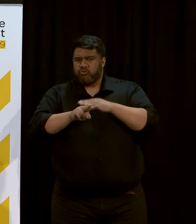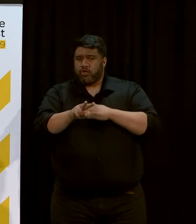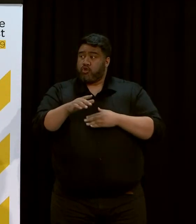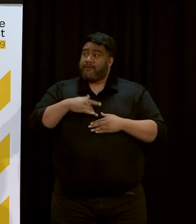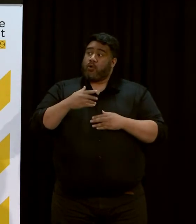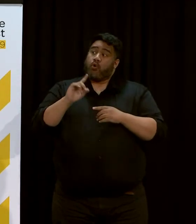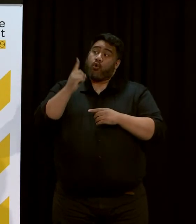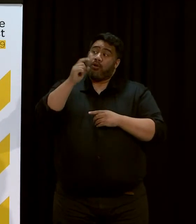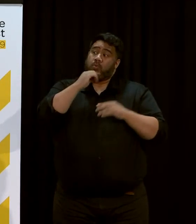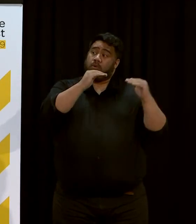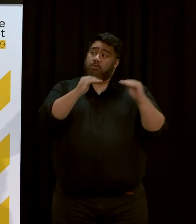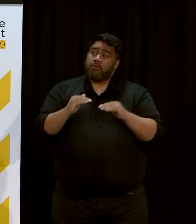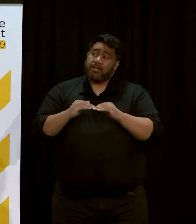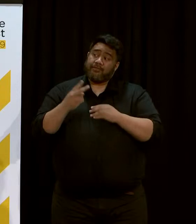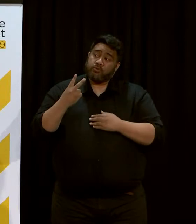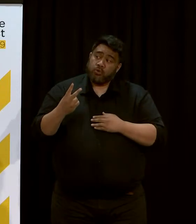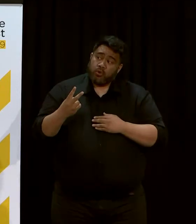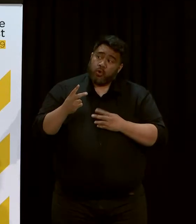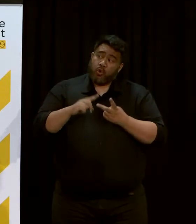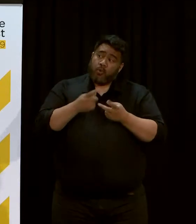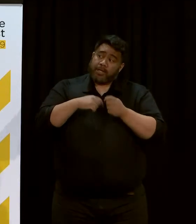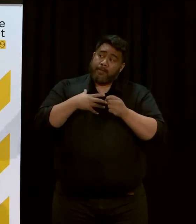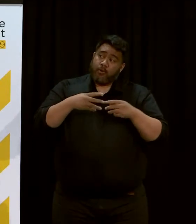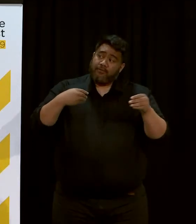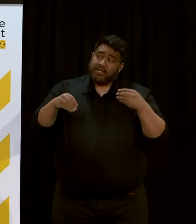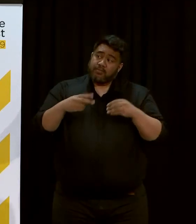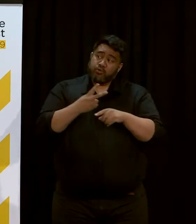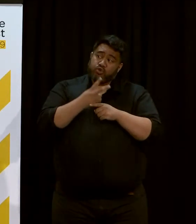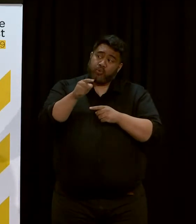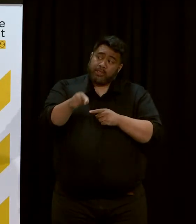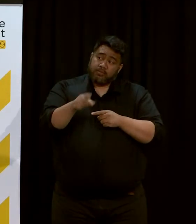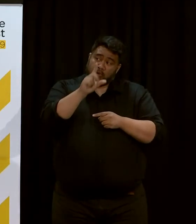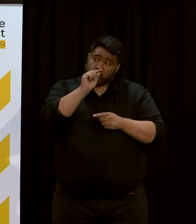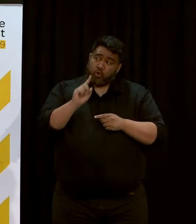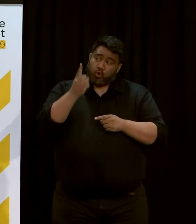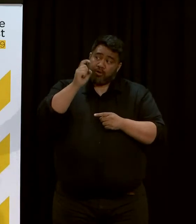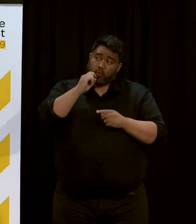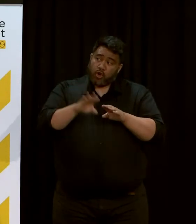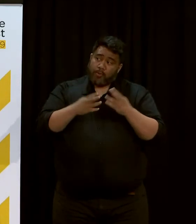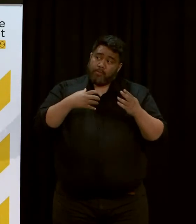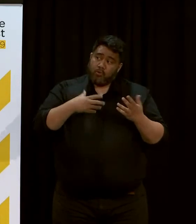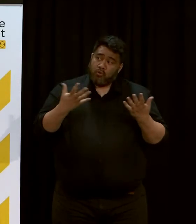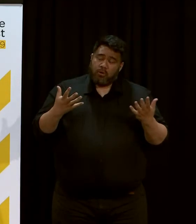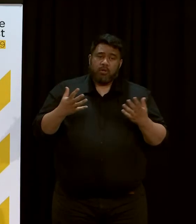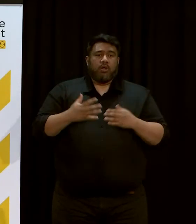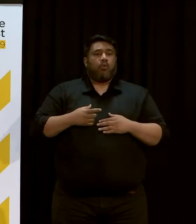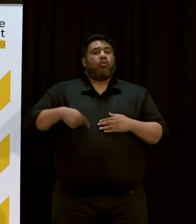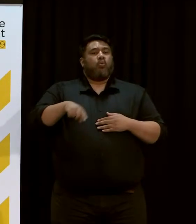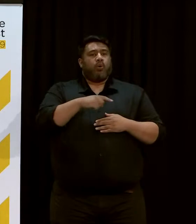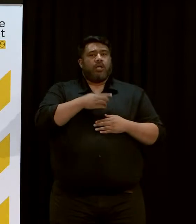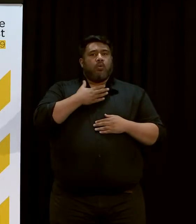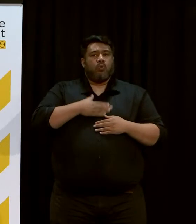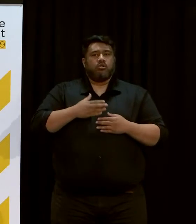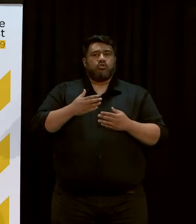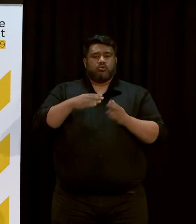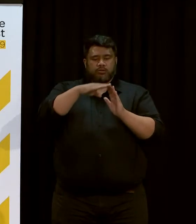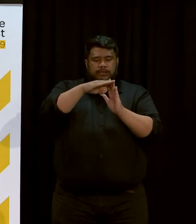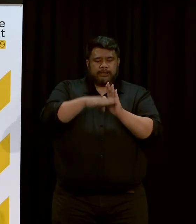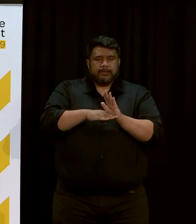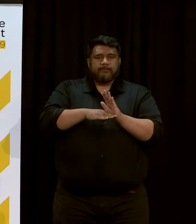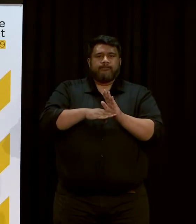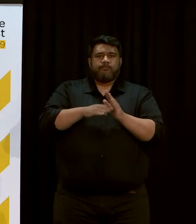level 2 or a loosening of restrictions in 2 weeks' time? So our view was to set out as much as we could